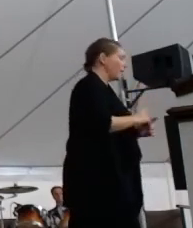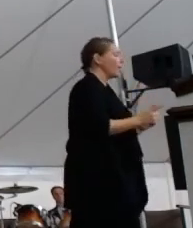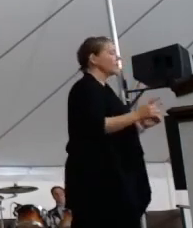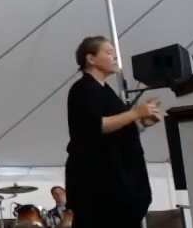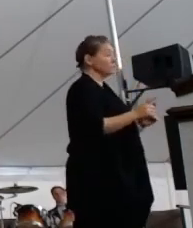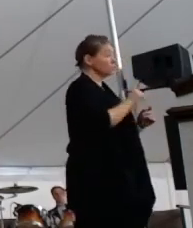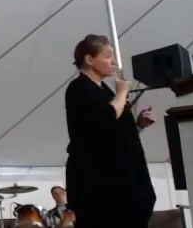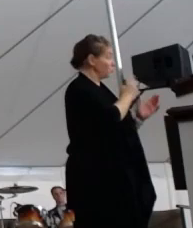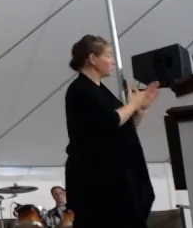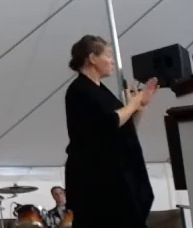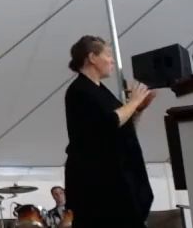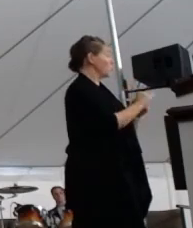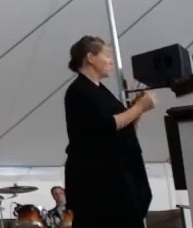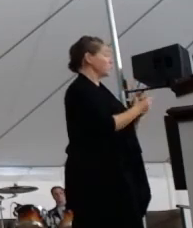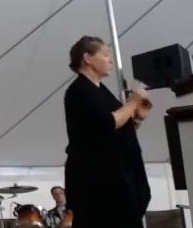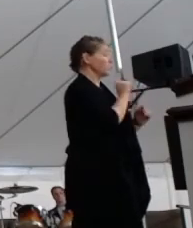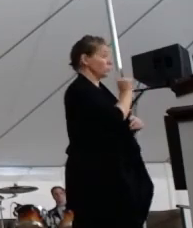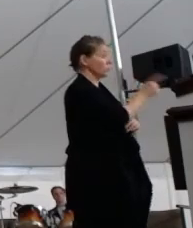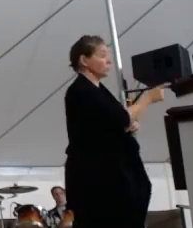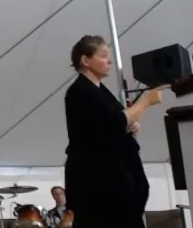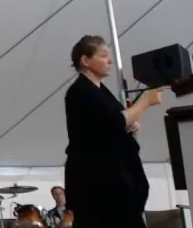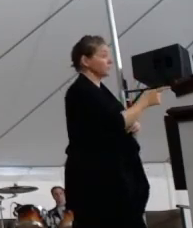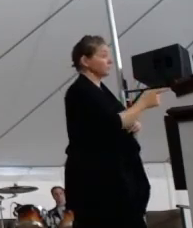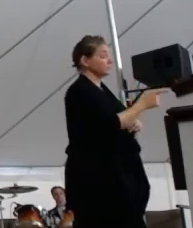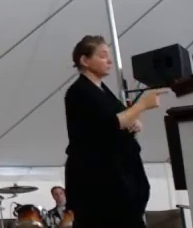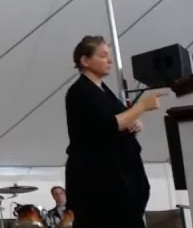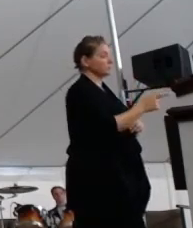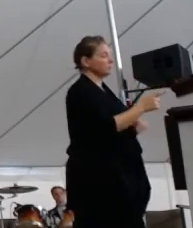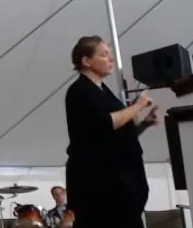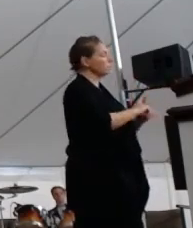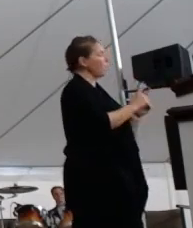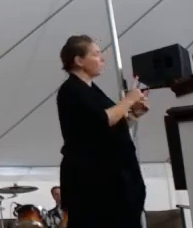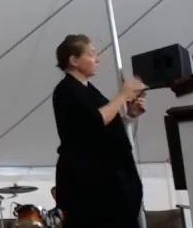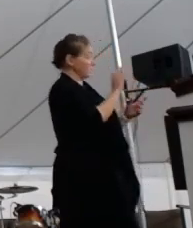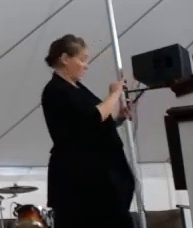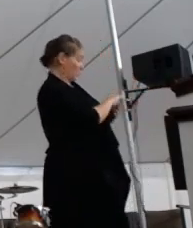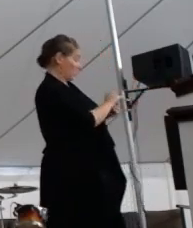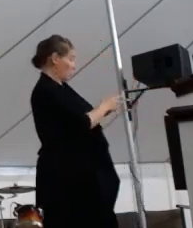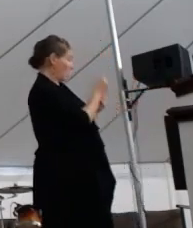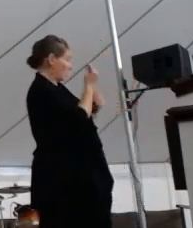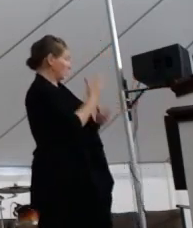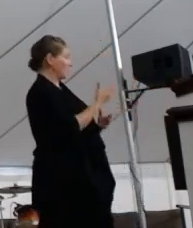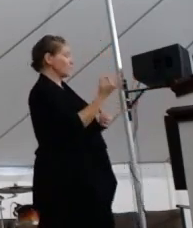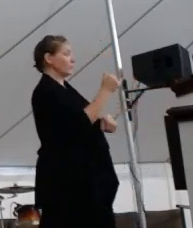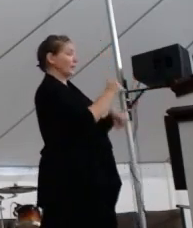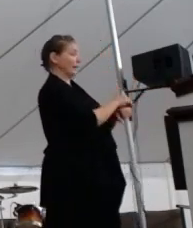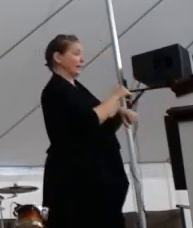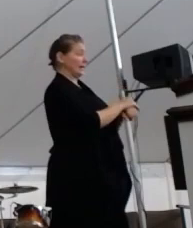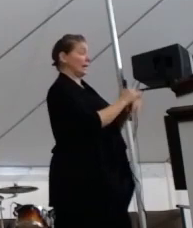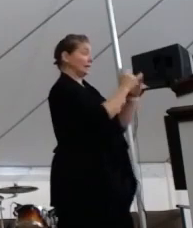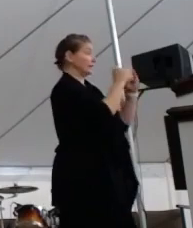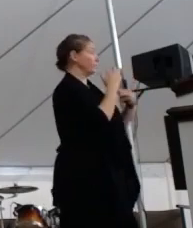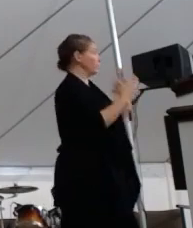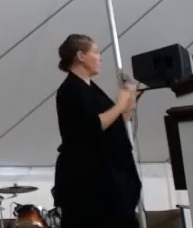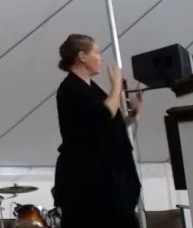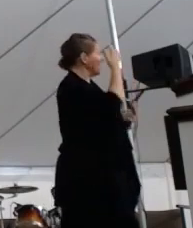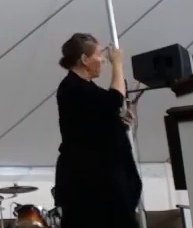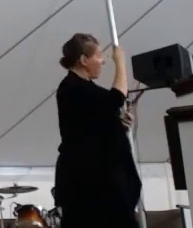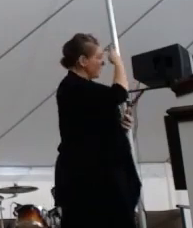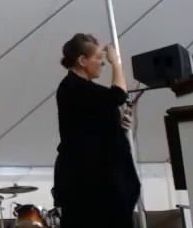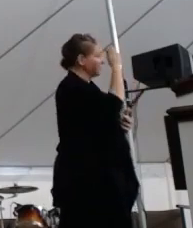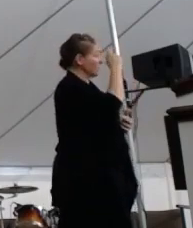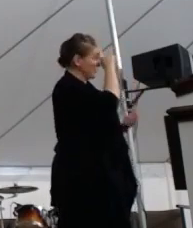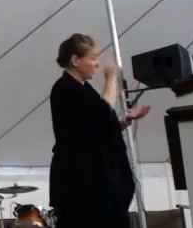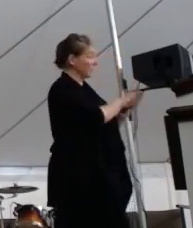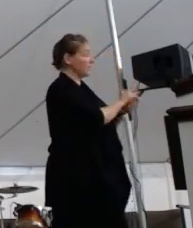a true story. But I share this story with you tonight, this Friday night of this tent revival, because I believe